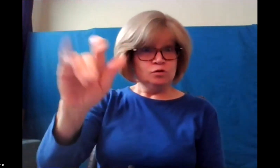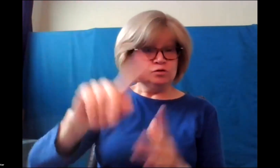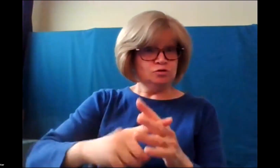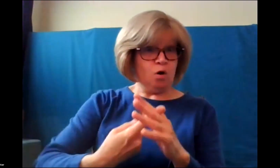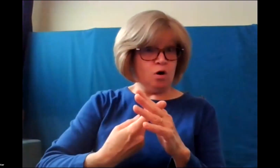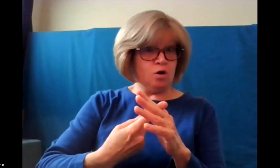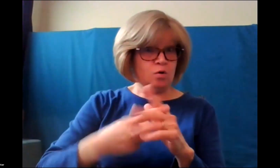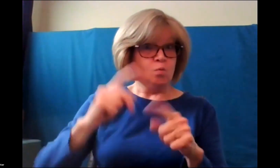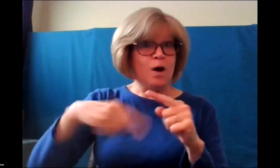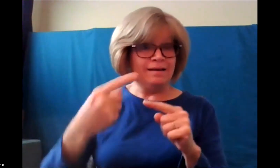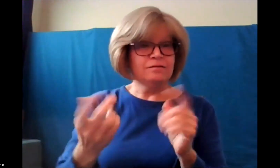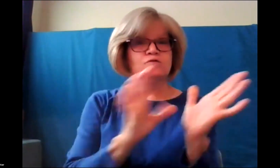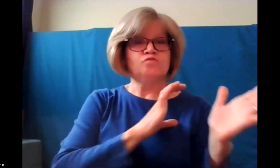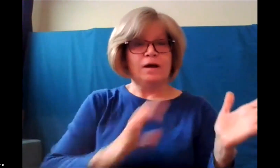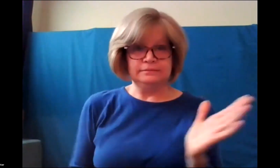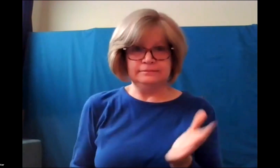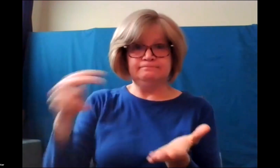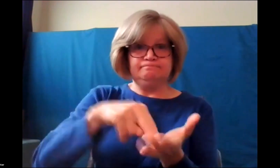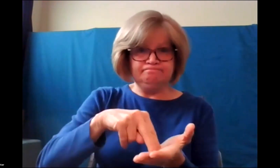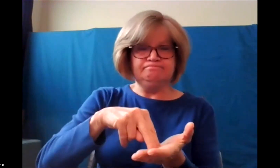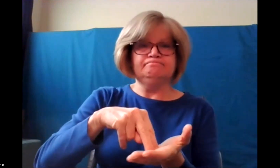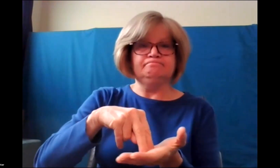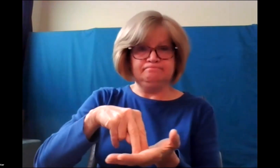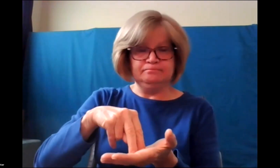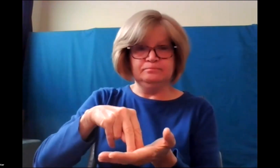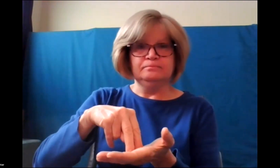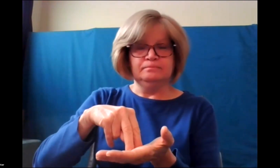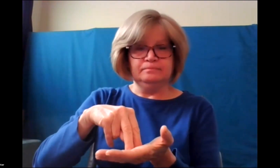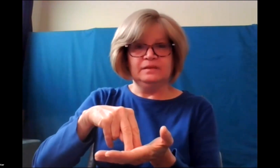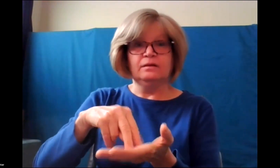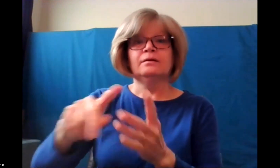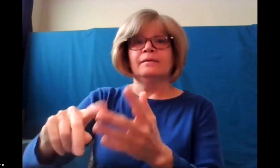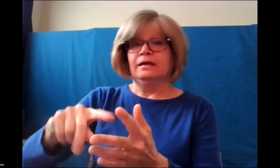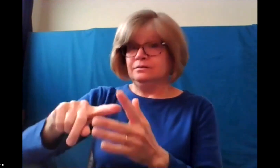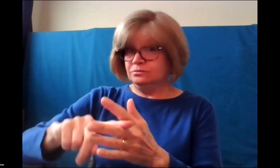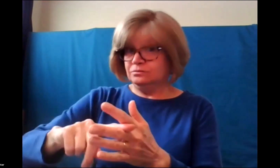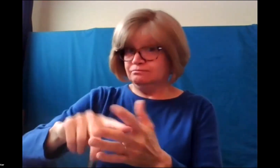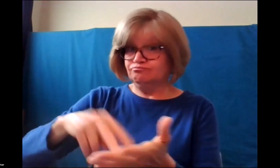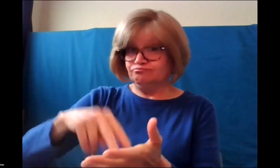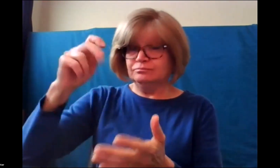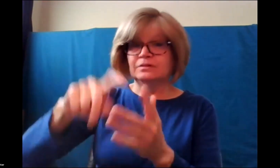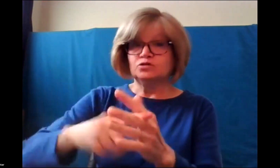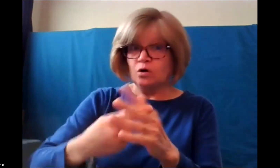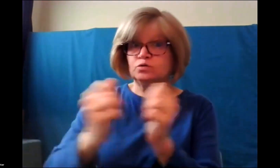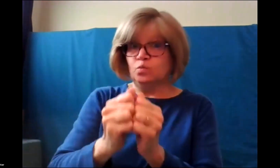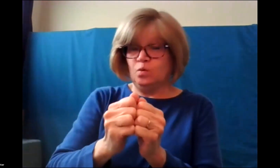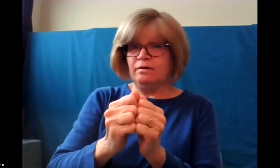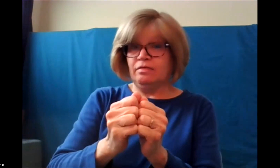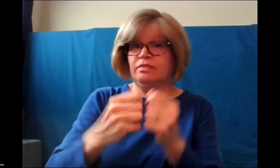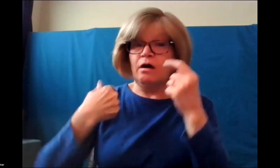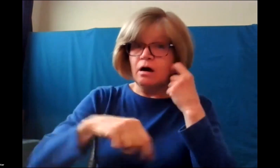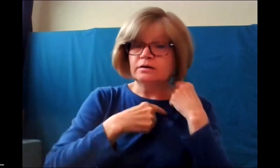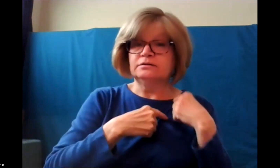with Christ's resurrection and begins for each of us when